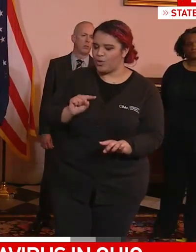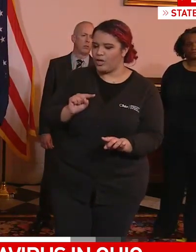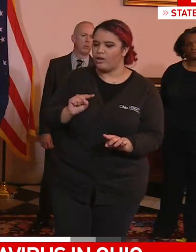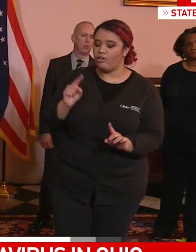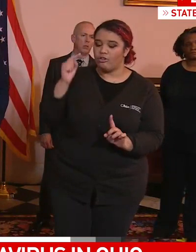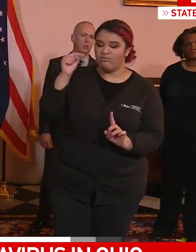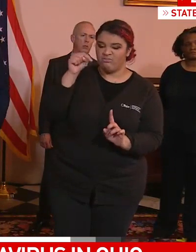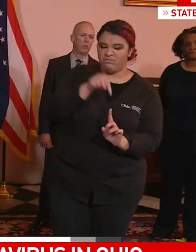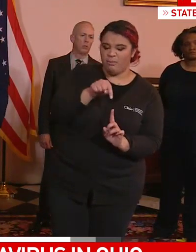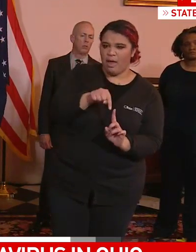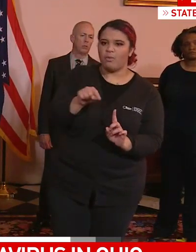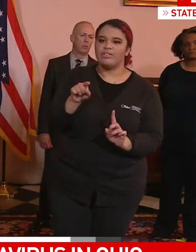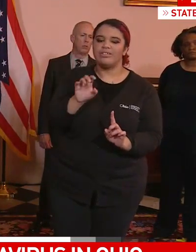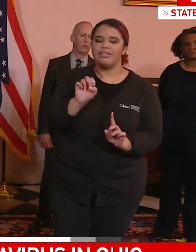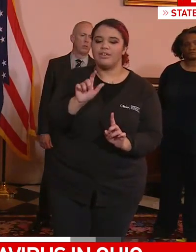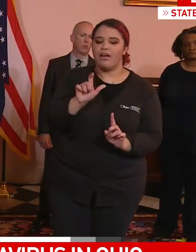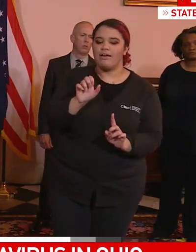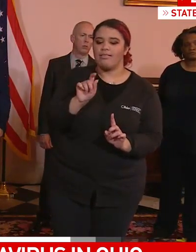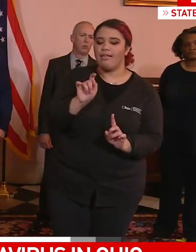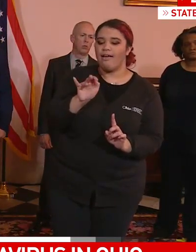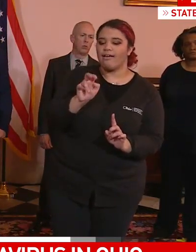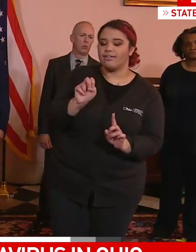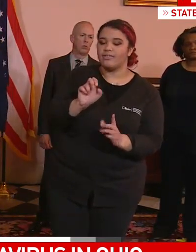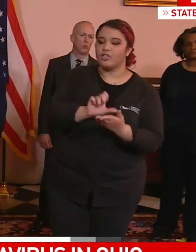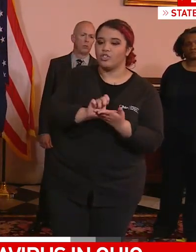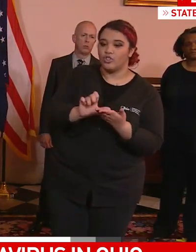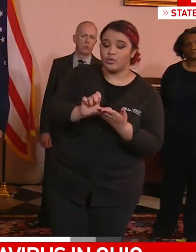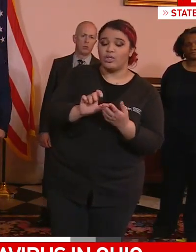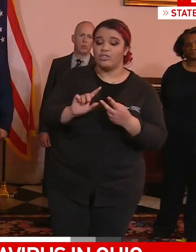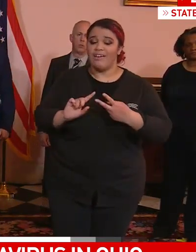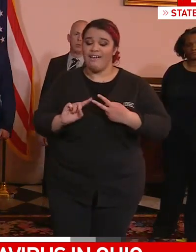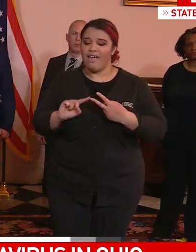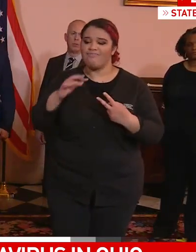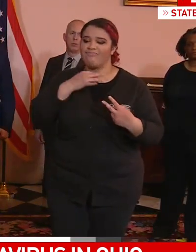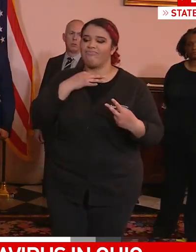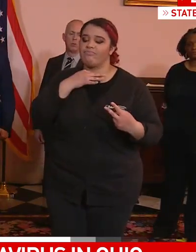to ask you if there are any updates regarding daycares or public transit.